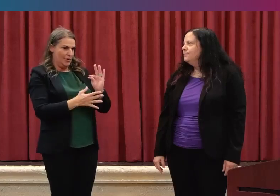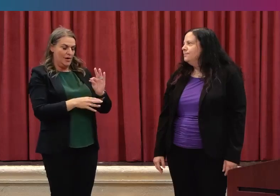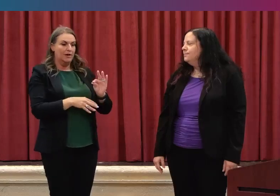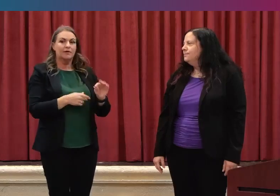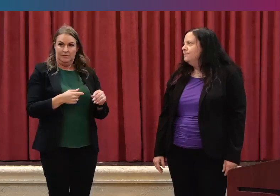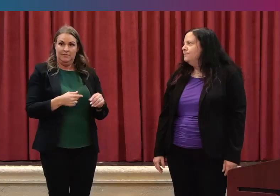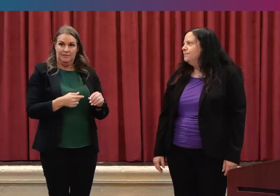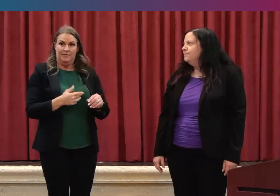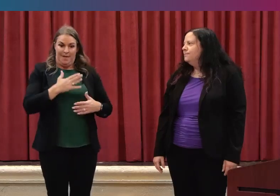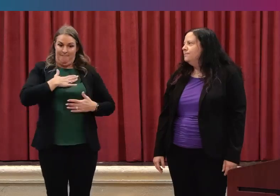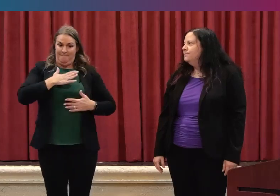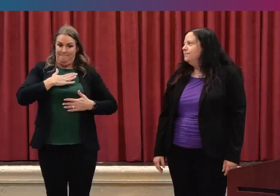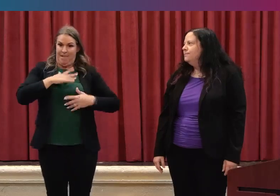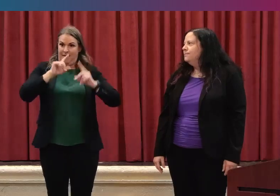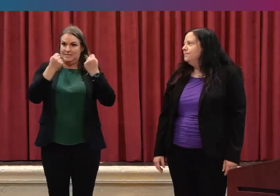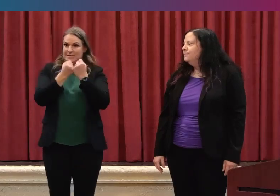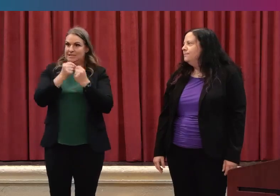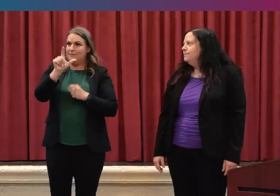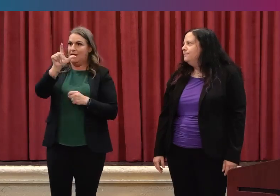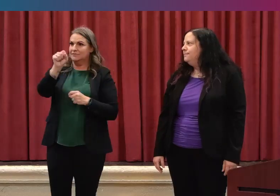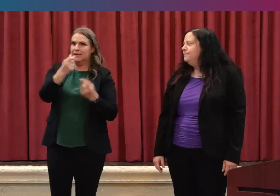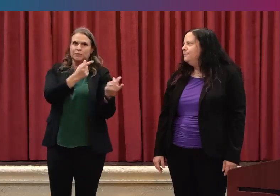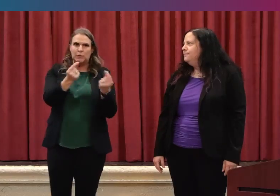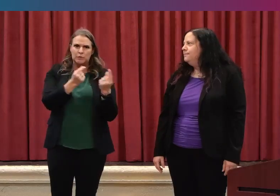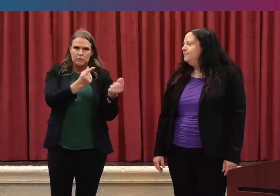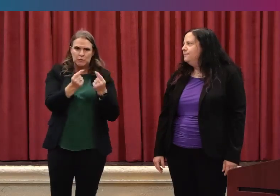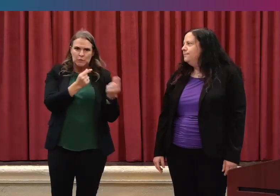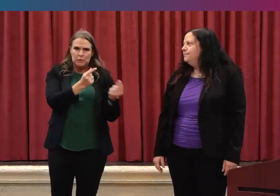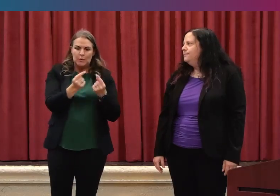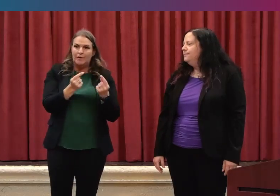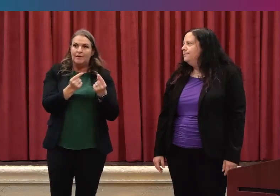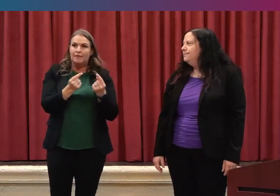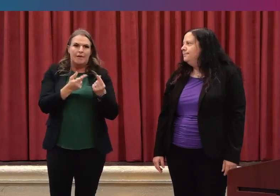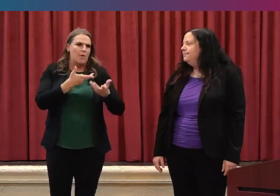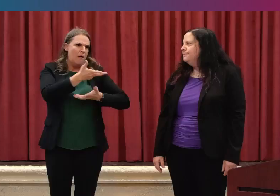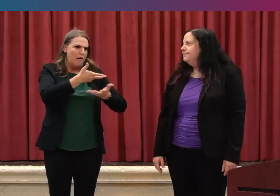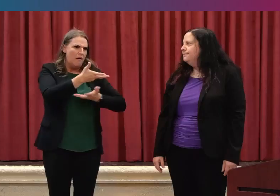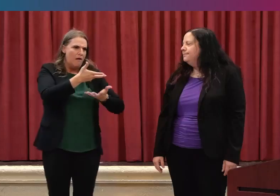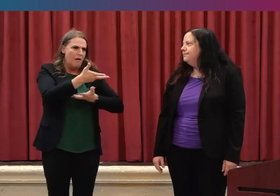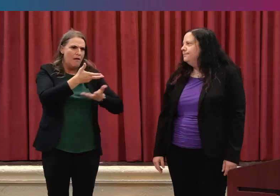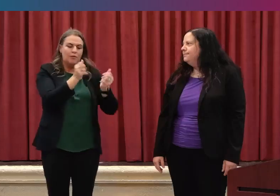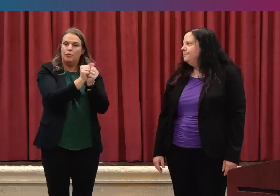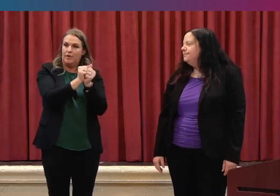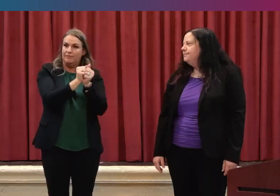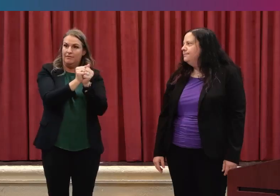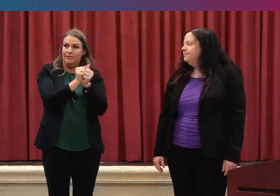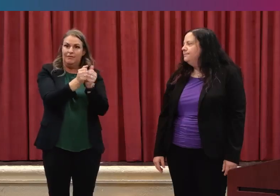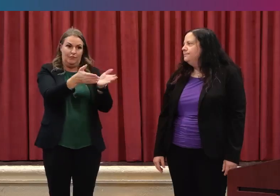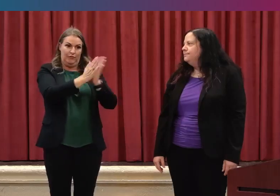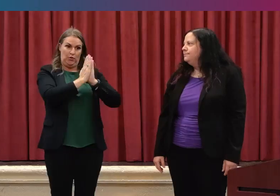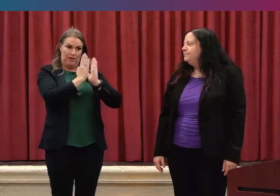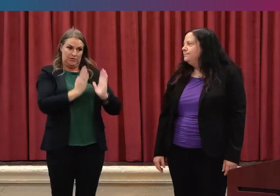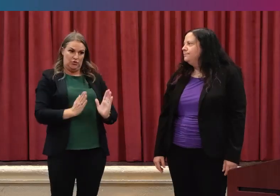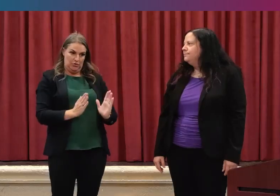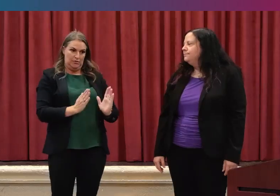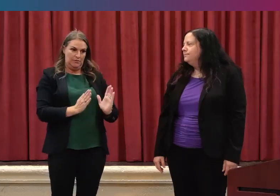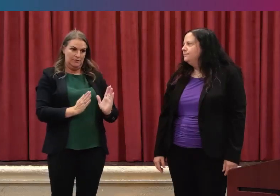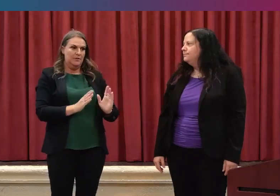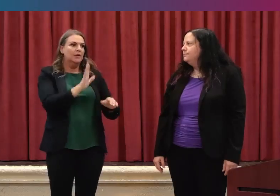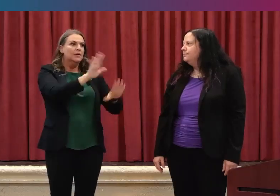So if there's a request for interpretation, my team here talks with the company or